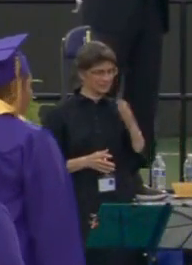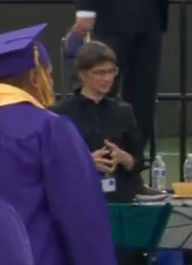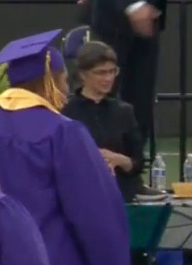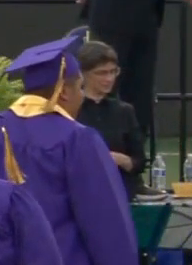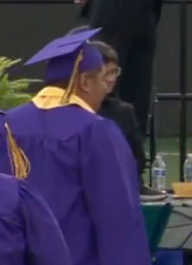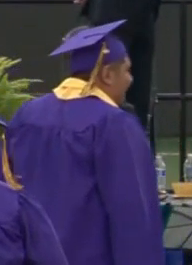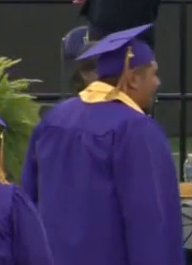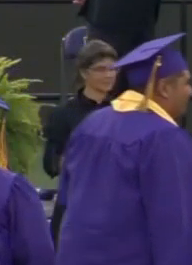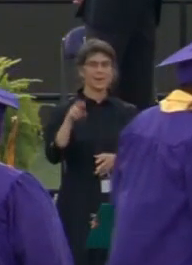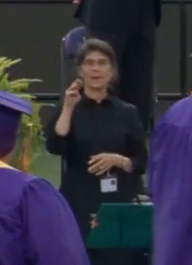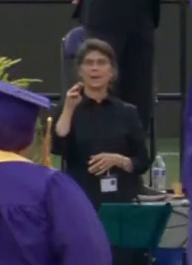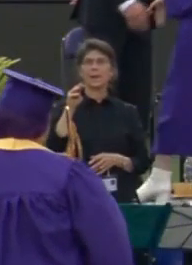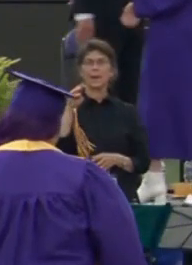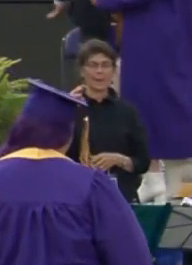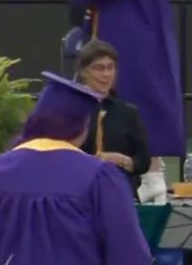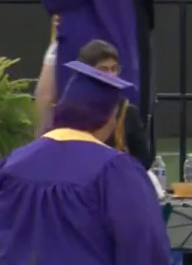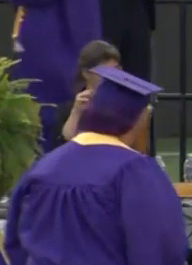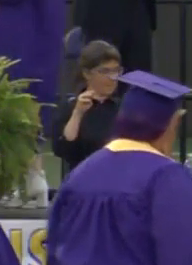Maya Barut.